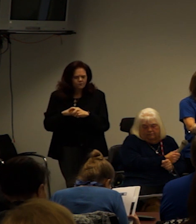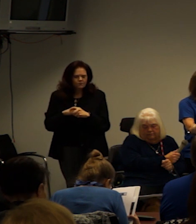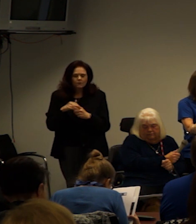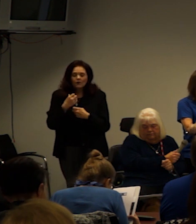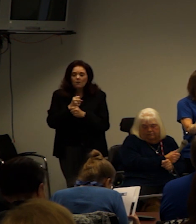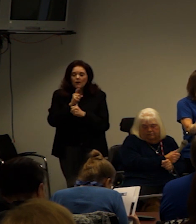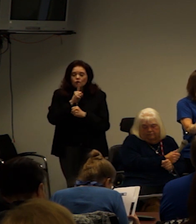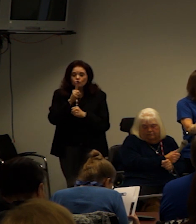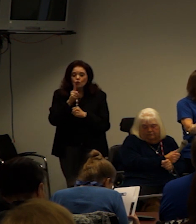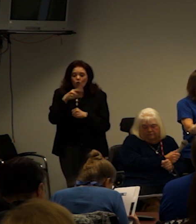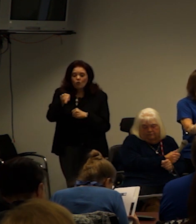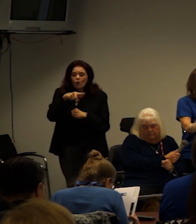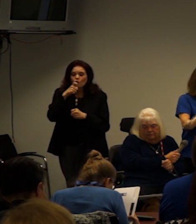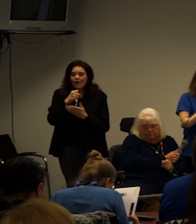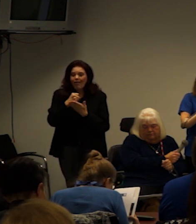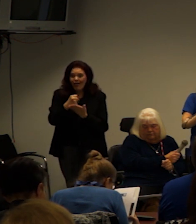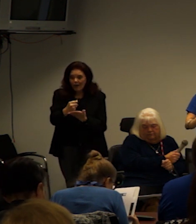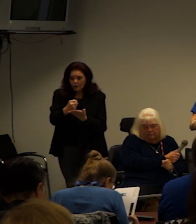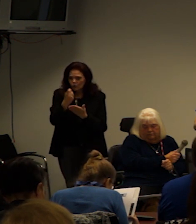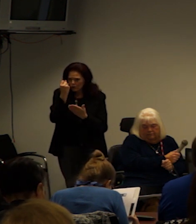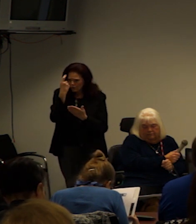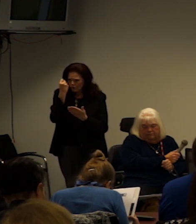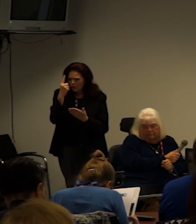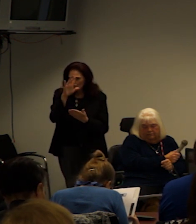Be sure those who are helping you understand your equipment.